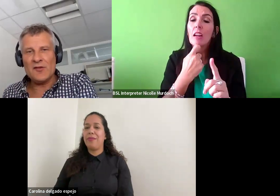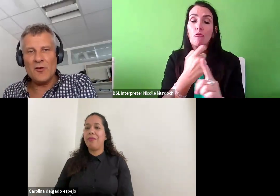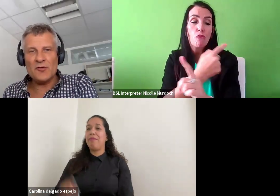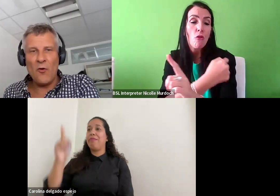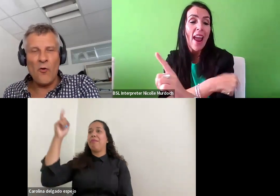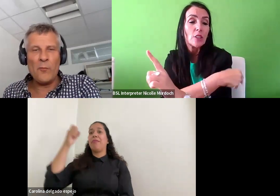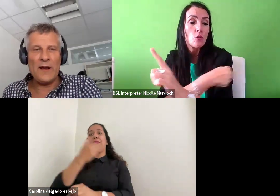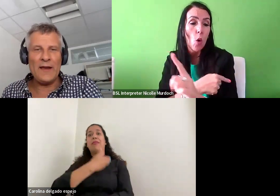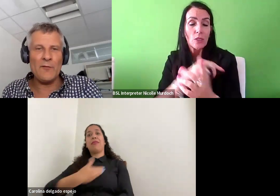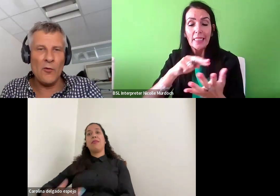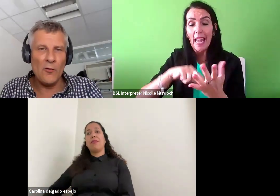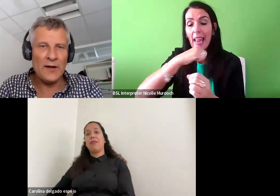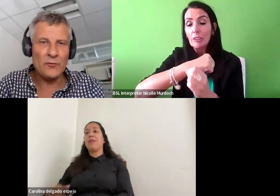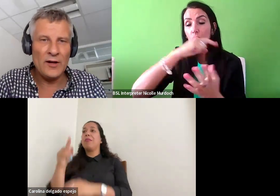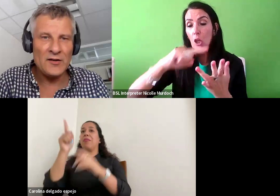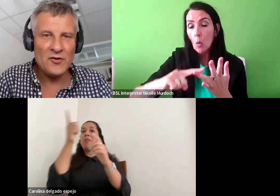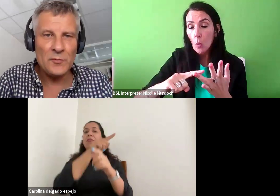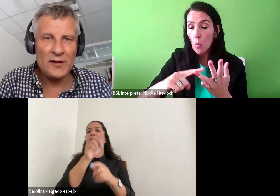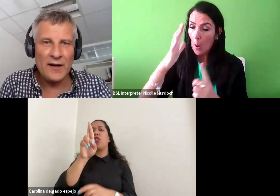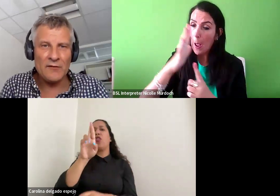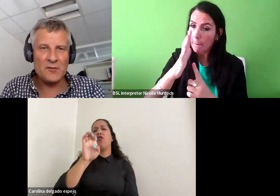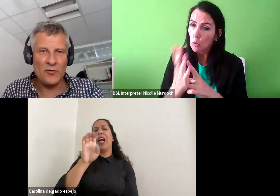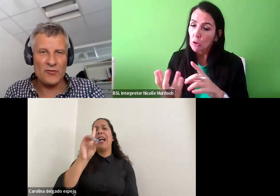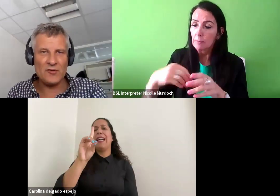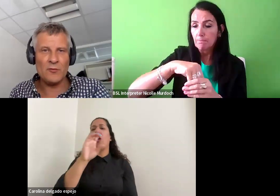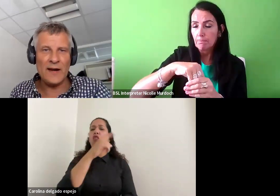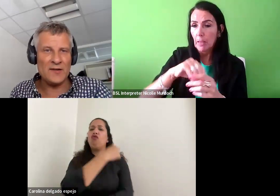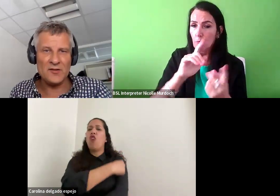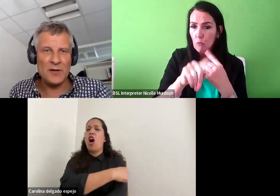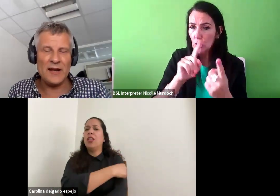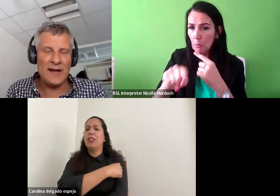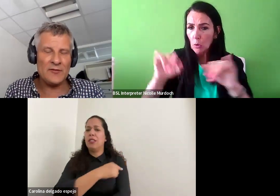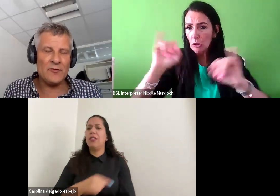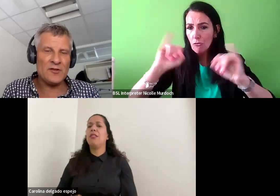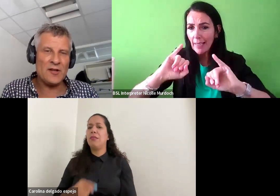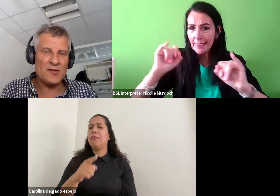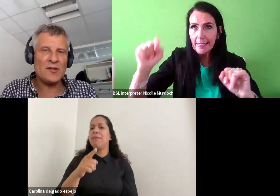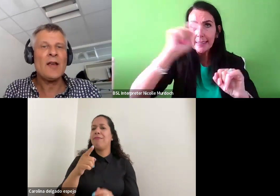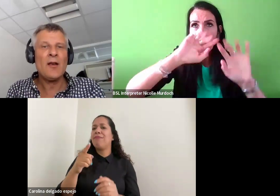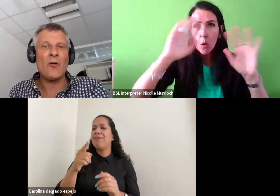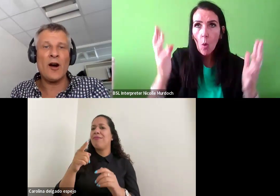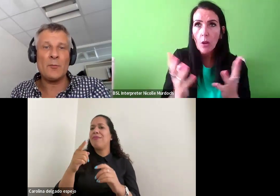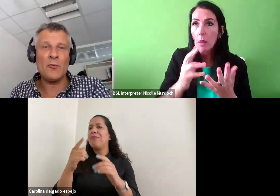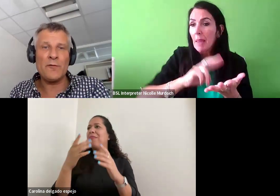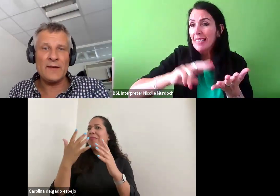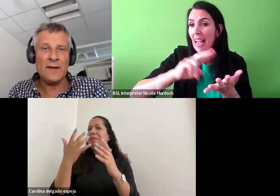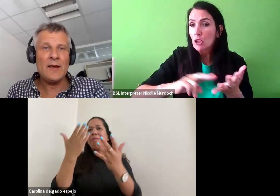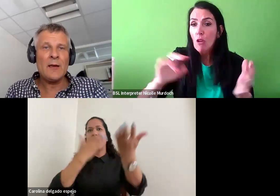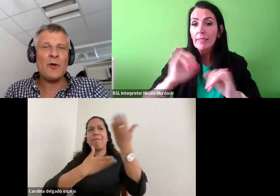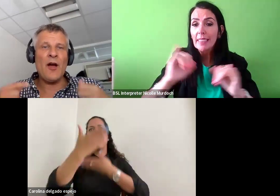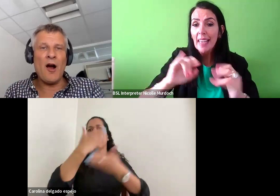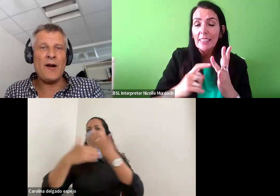and NGOs all play a role in today's humanitarian responses to crisis, be they natural disasters or armed